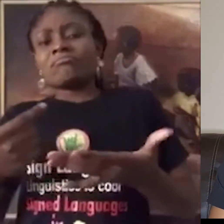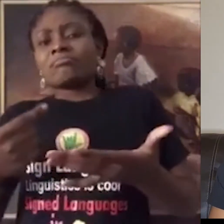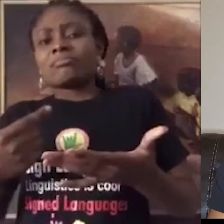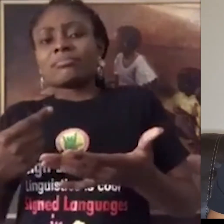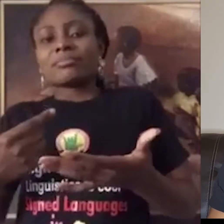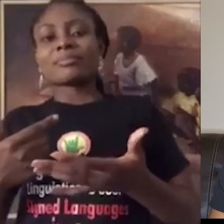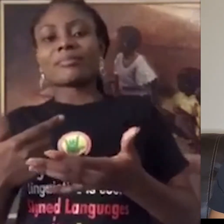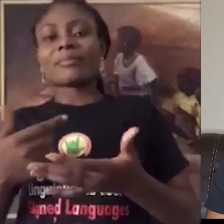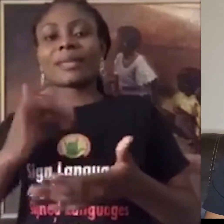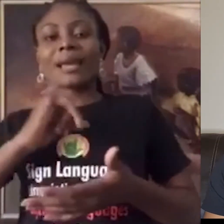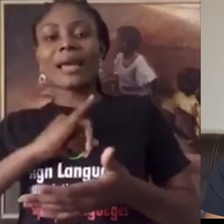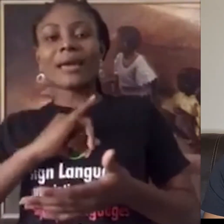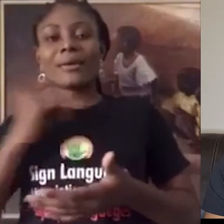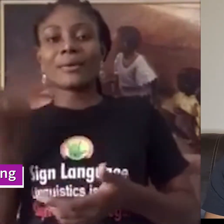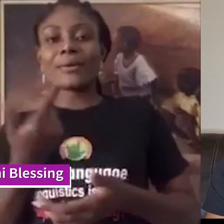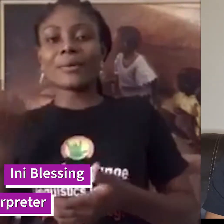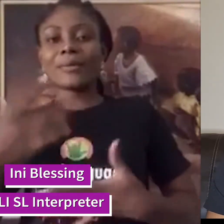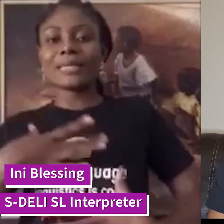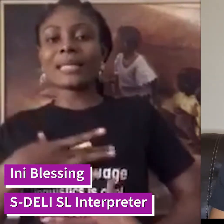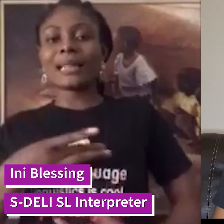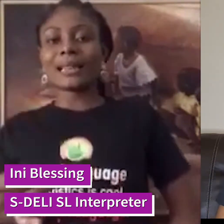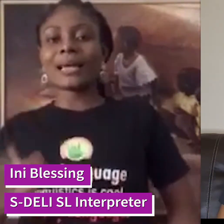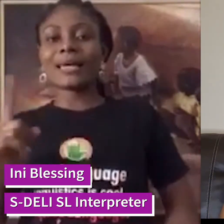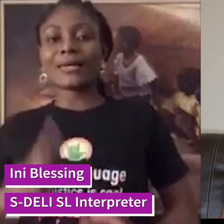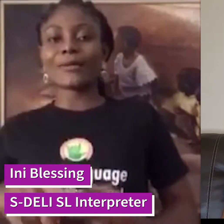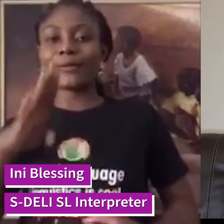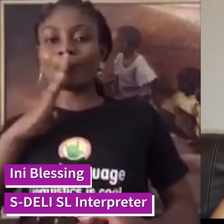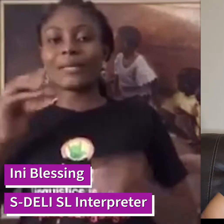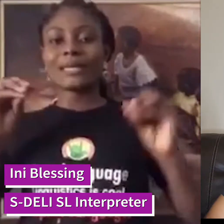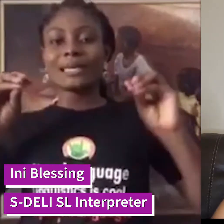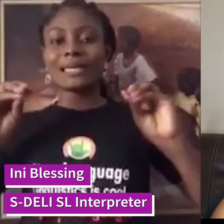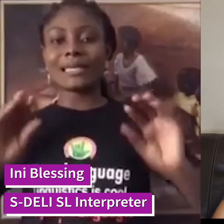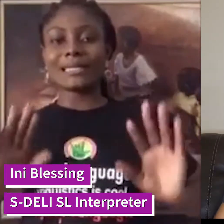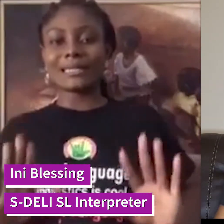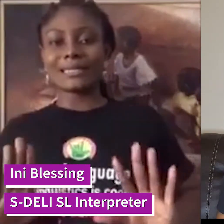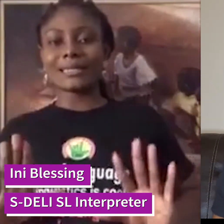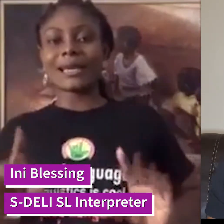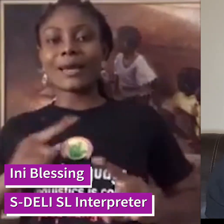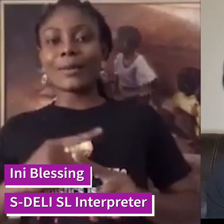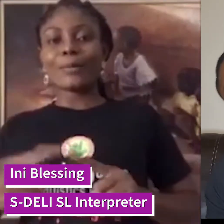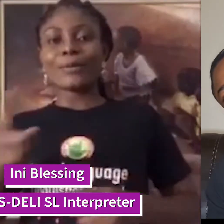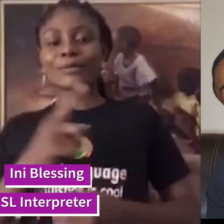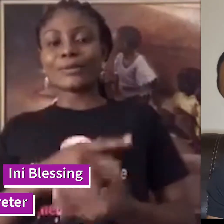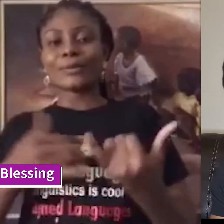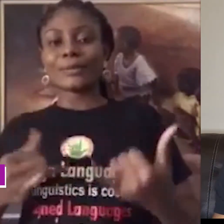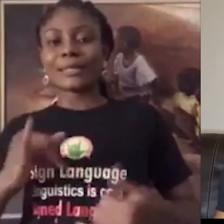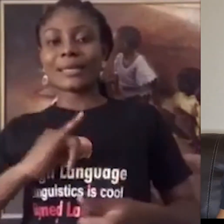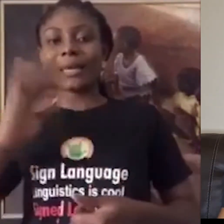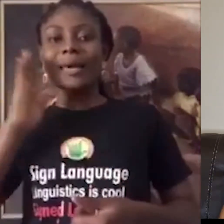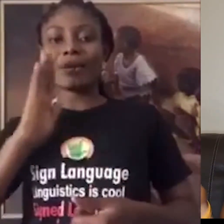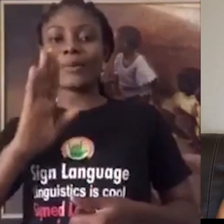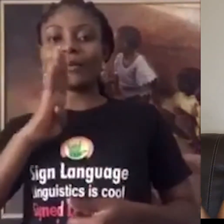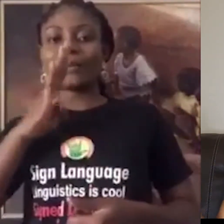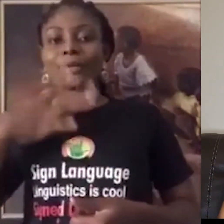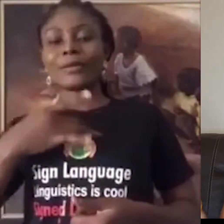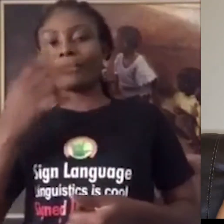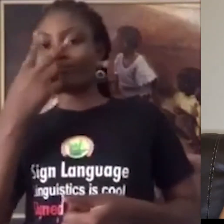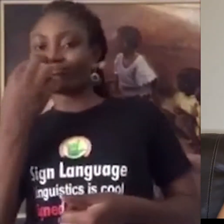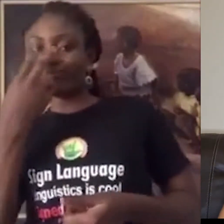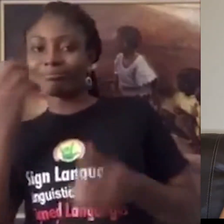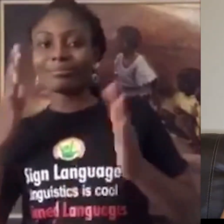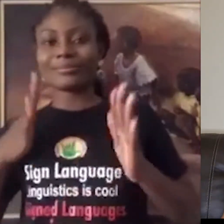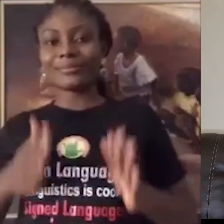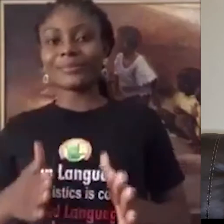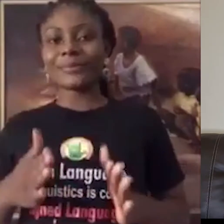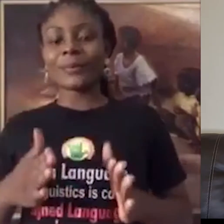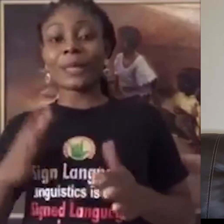I always like to be a teacher, but today I'm gonna be more like your